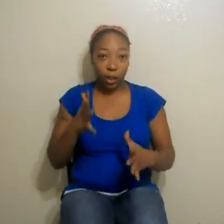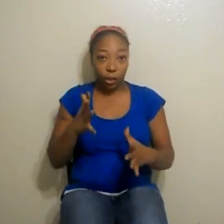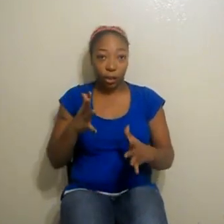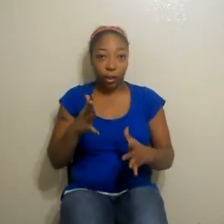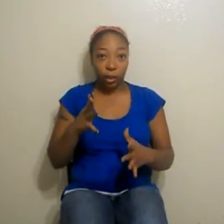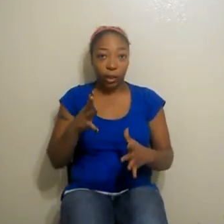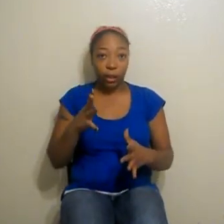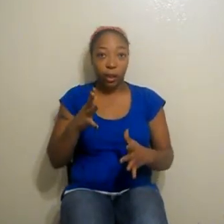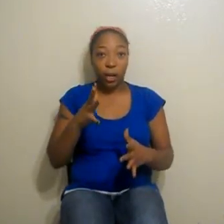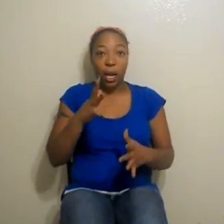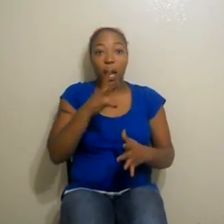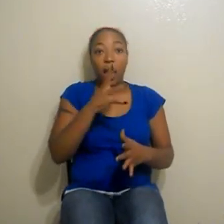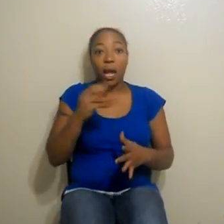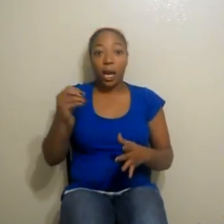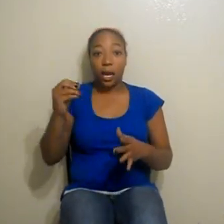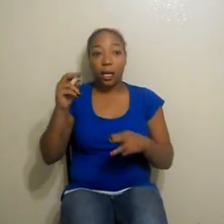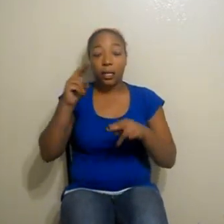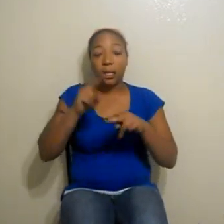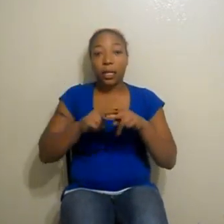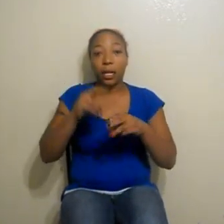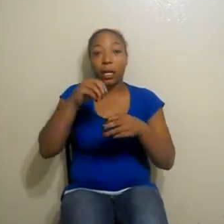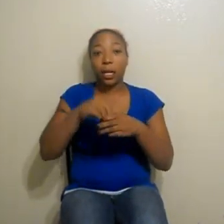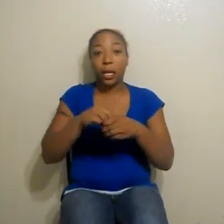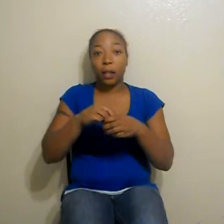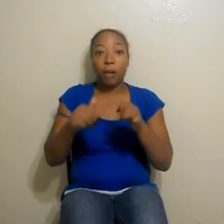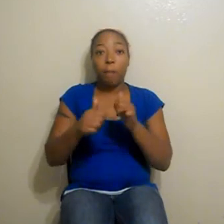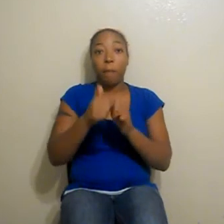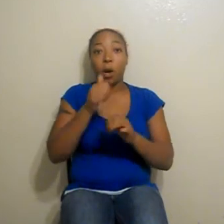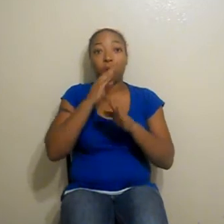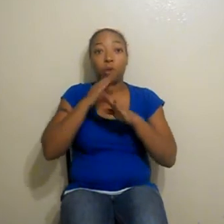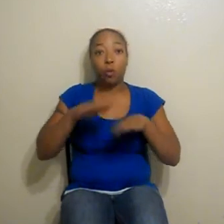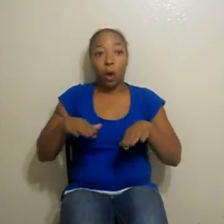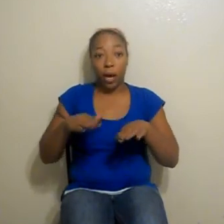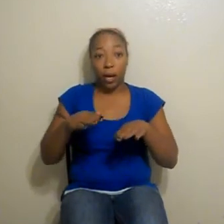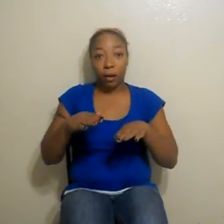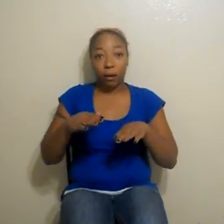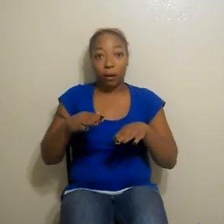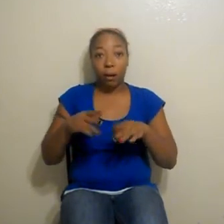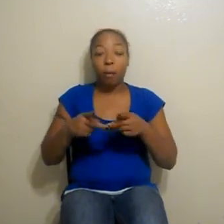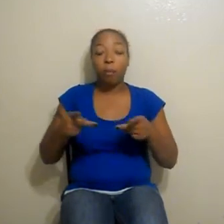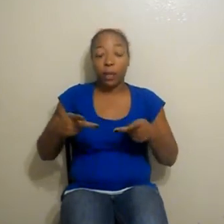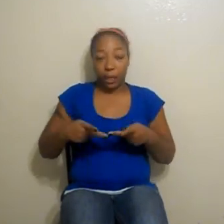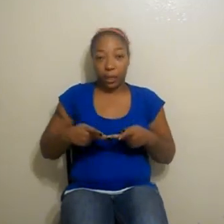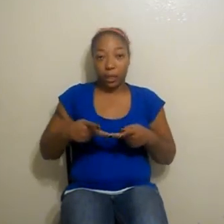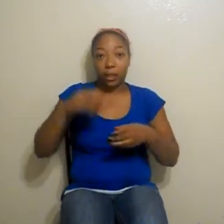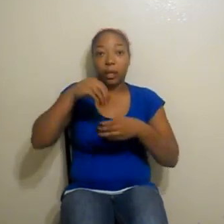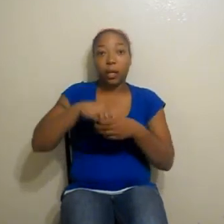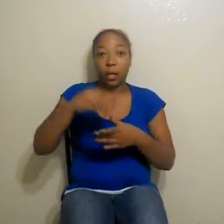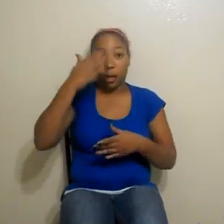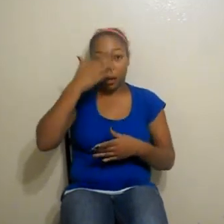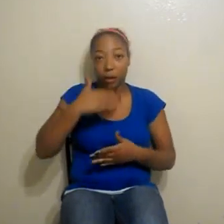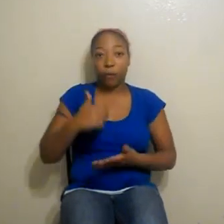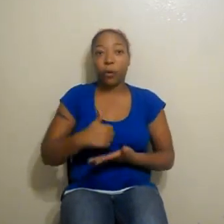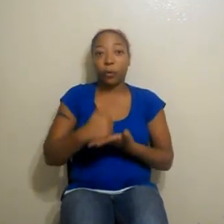teacher, and sitting in the most quiet place in the front will